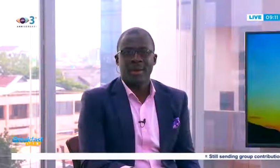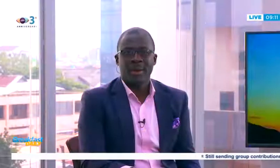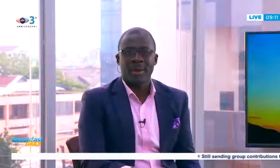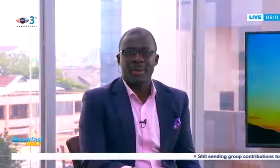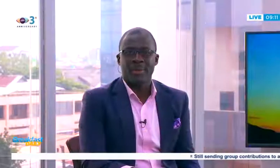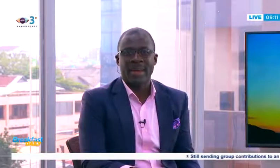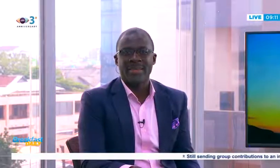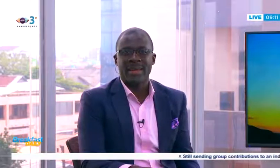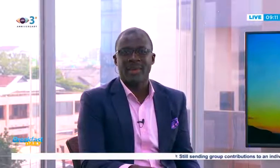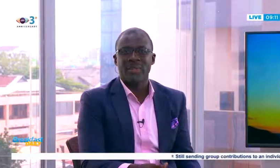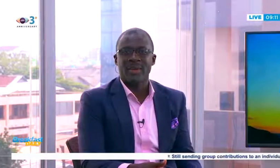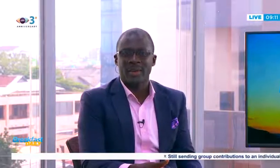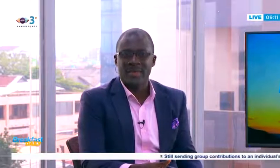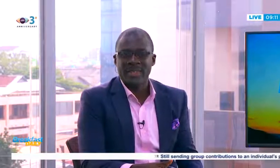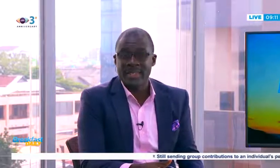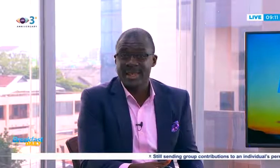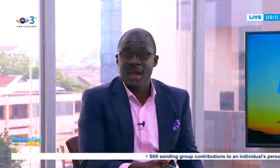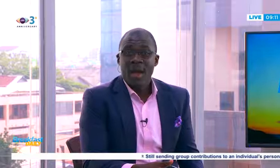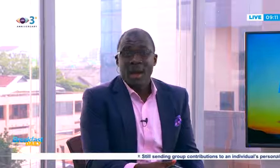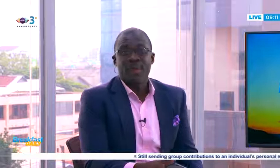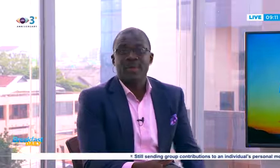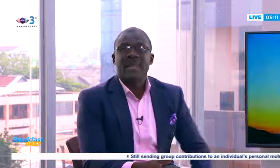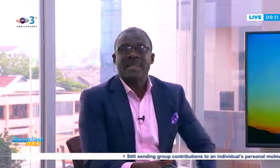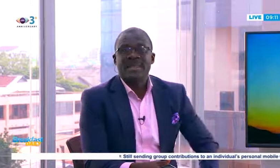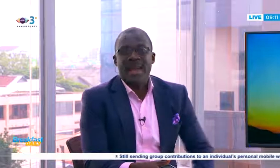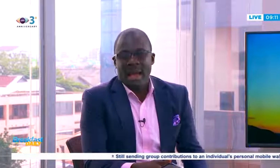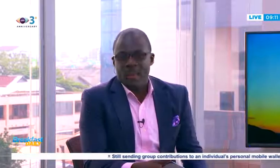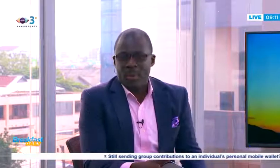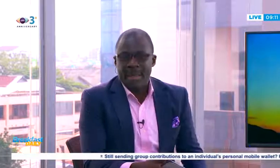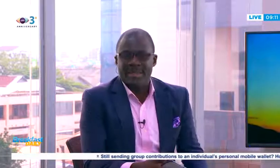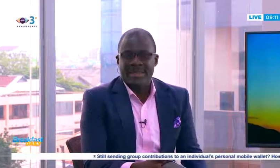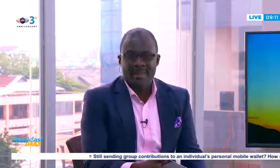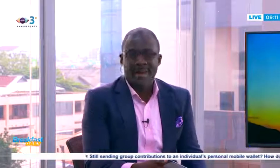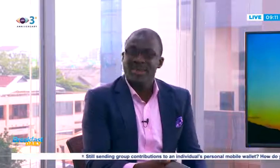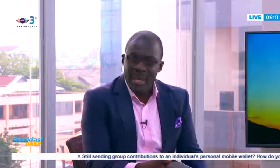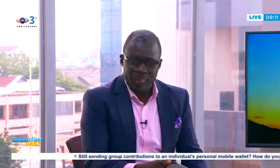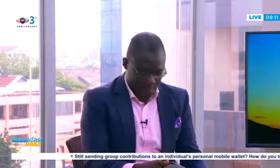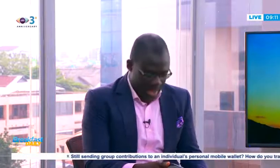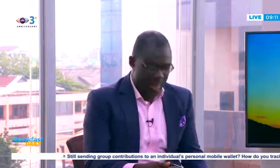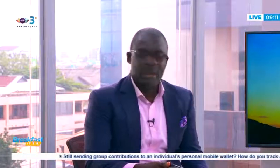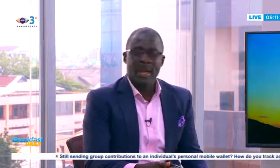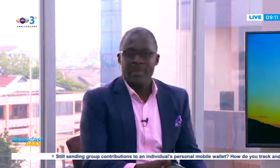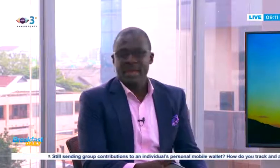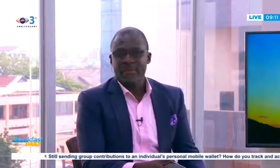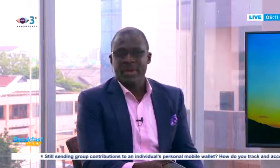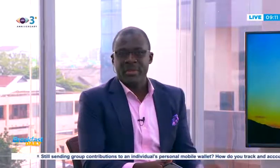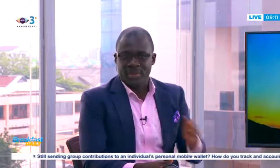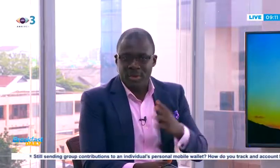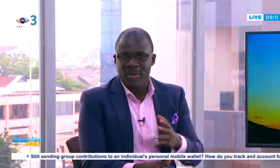All right, welcome back. It's time for us to have a conversation on the DIY segment. Now, today, we're going to be having a very interesting